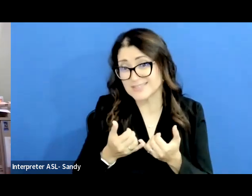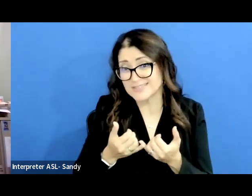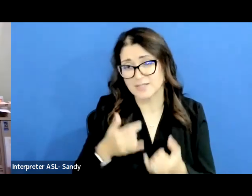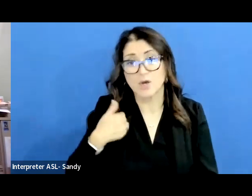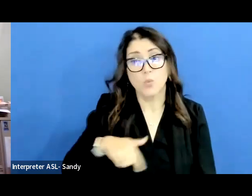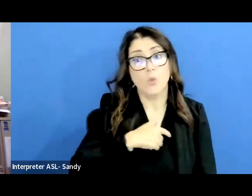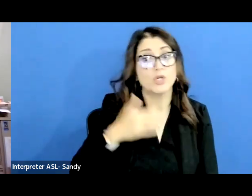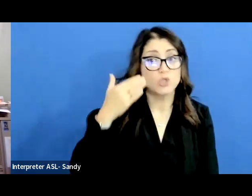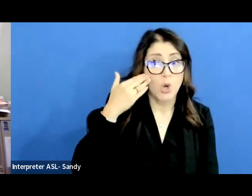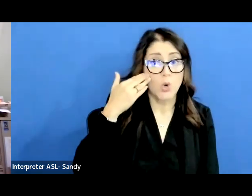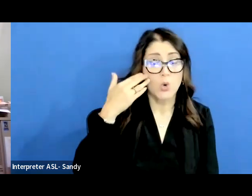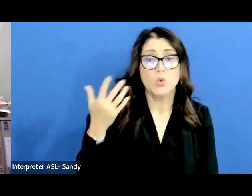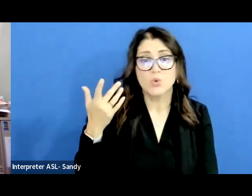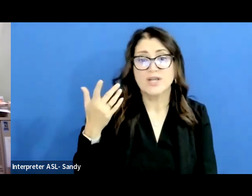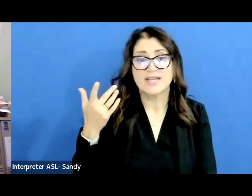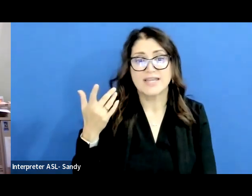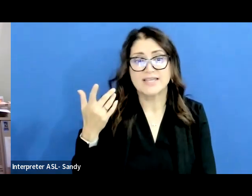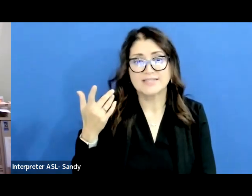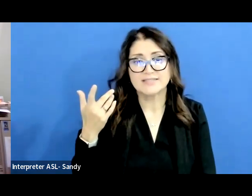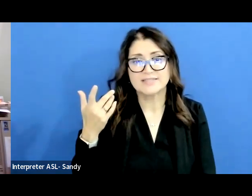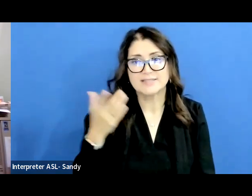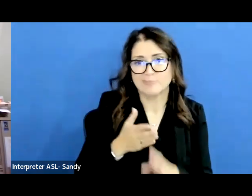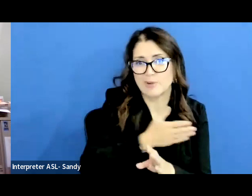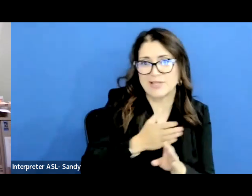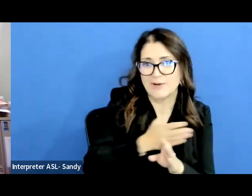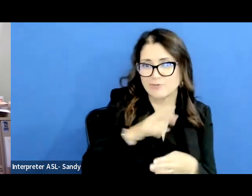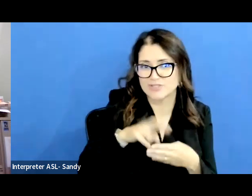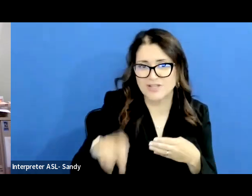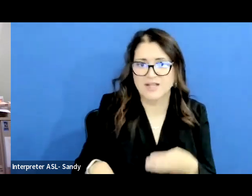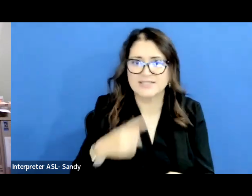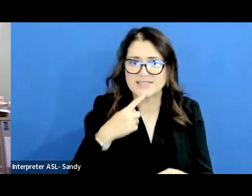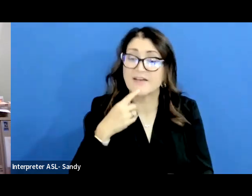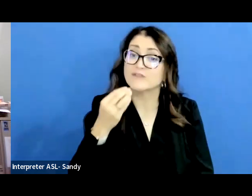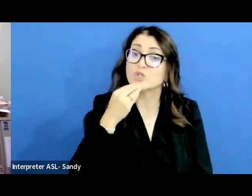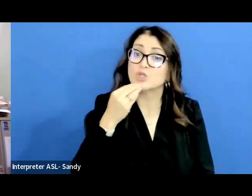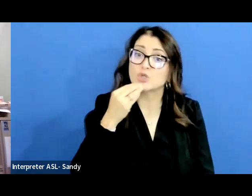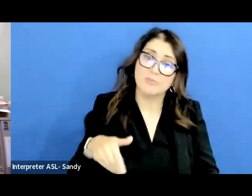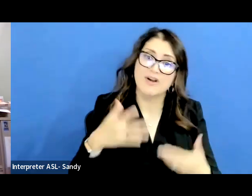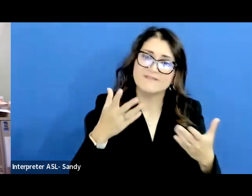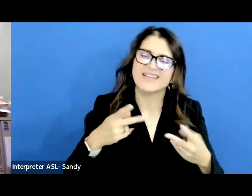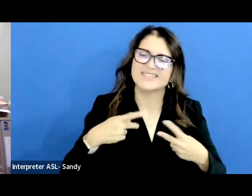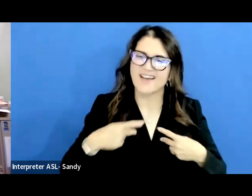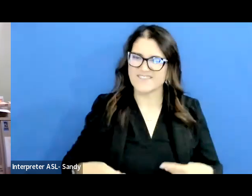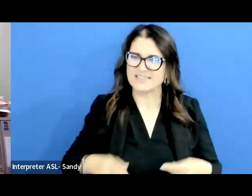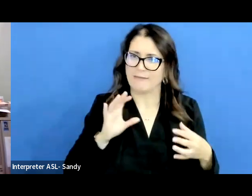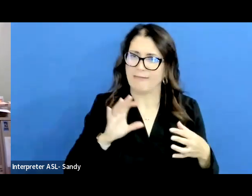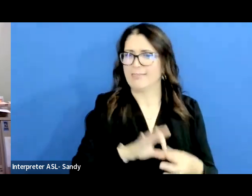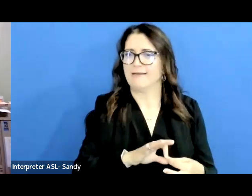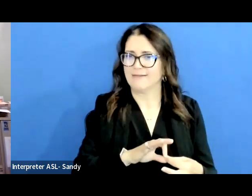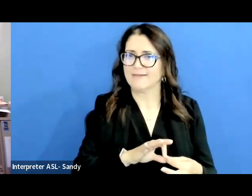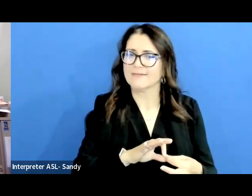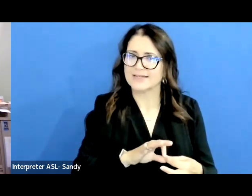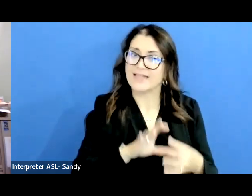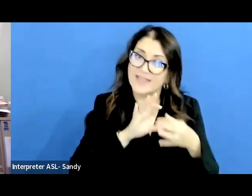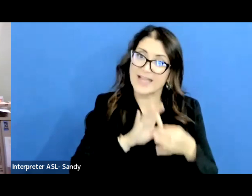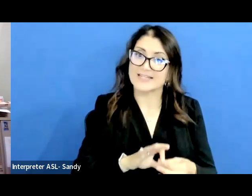is preliminary results tell us that indicate that food provides a physical link that connects individuals to